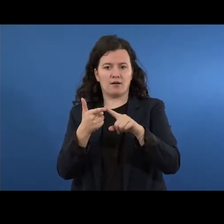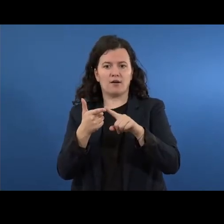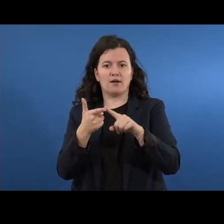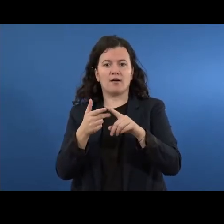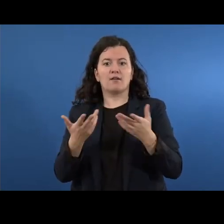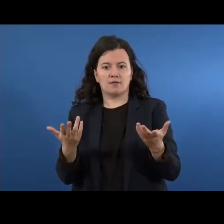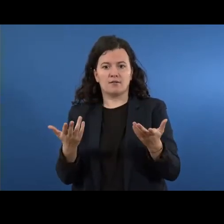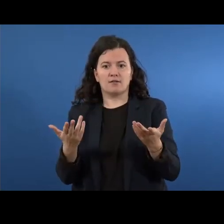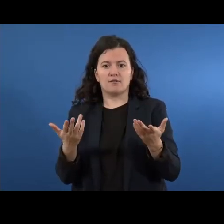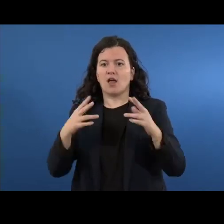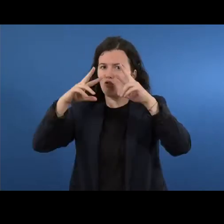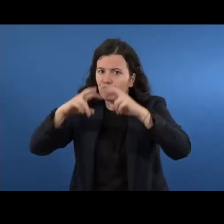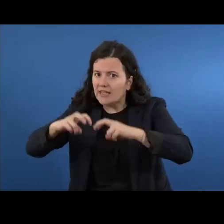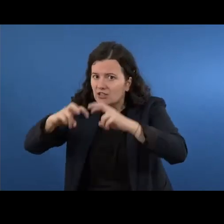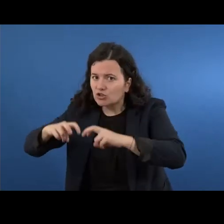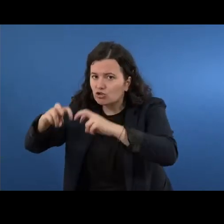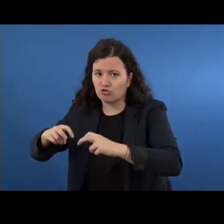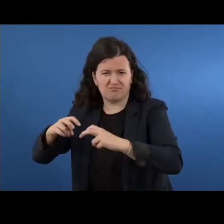and research on accessibility shows that